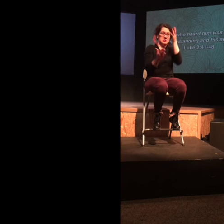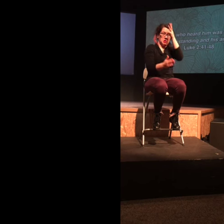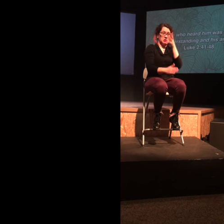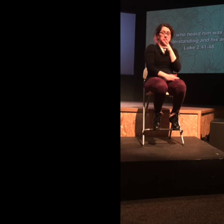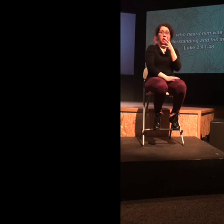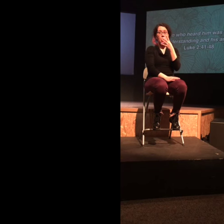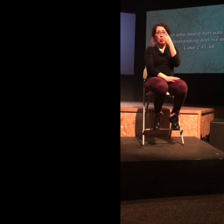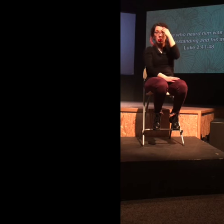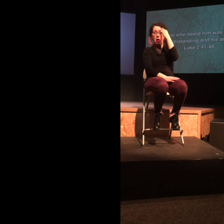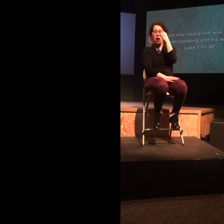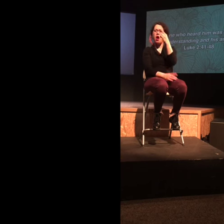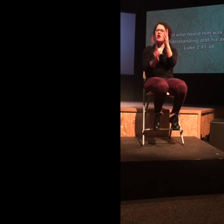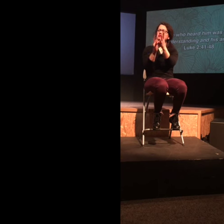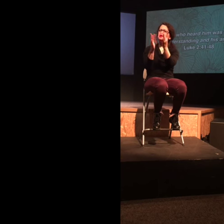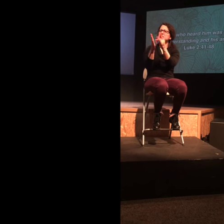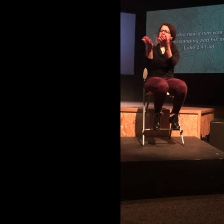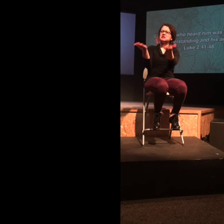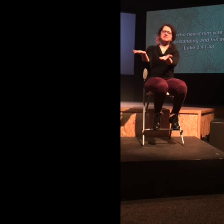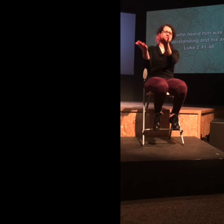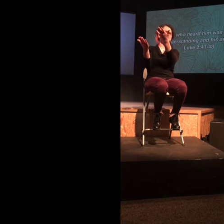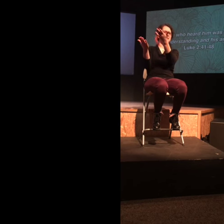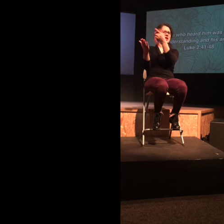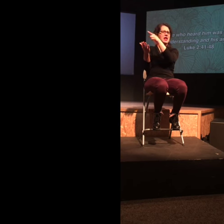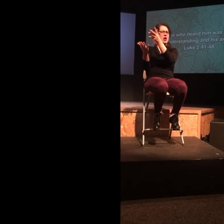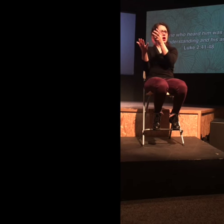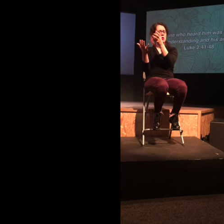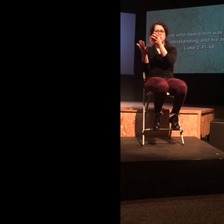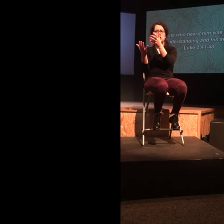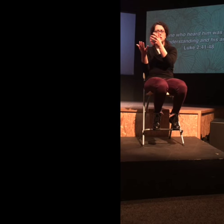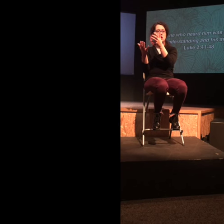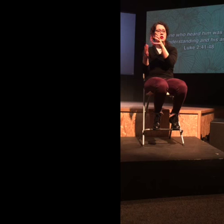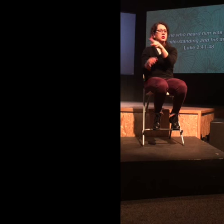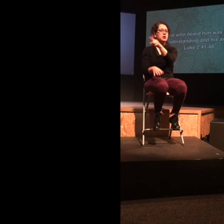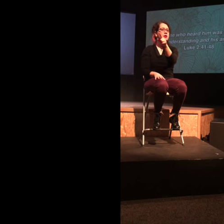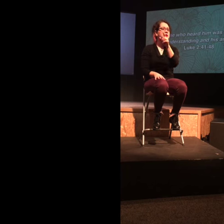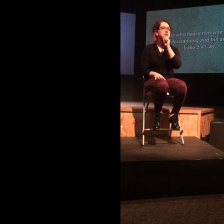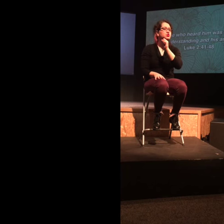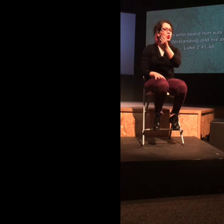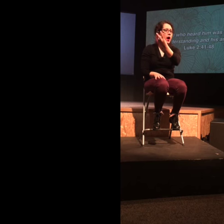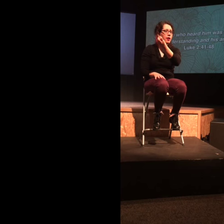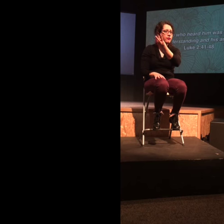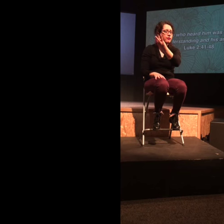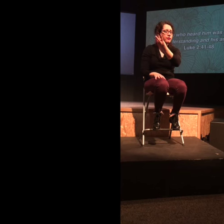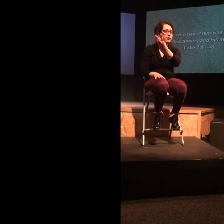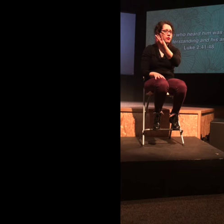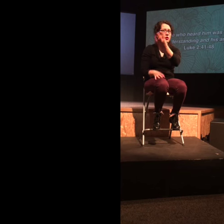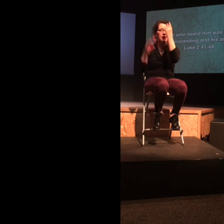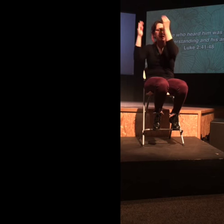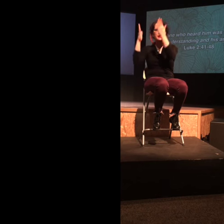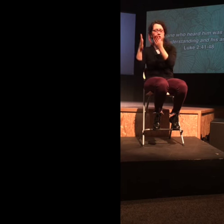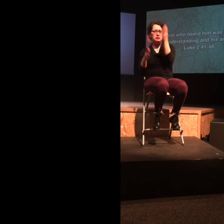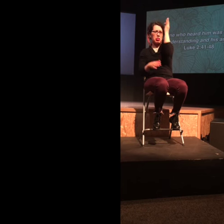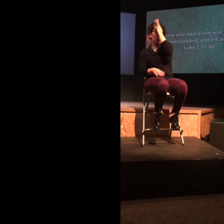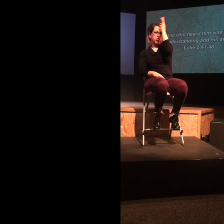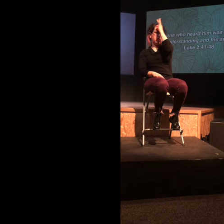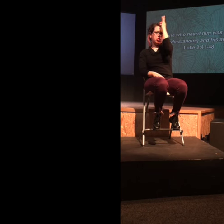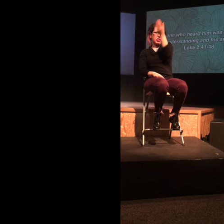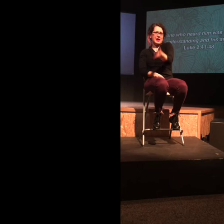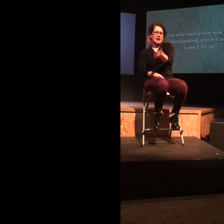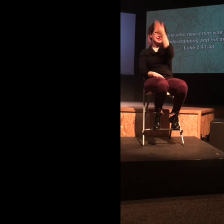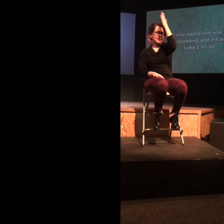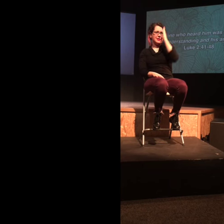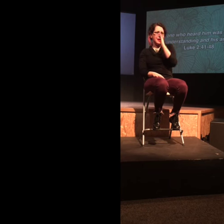like that. It was like the Messiah. Maybe they wanted to talk to him. No, he's 12 years old. They have no idea. Which makes it even more powerful because it